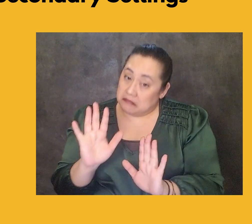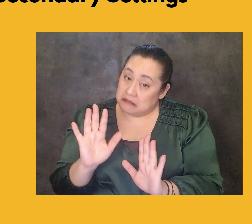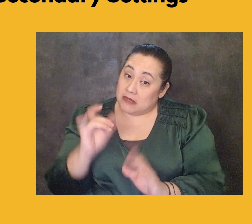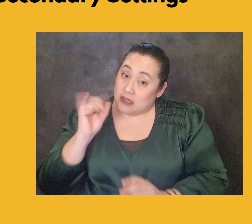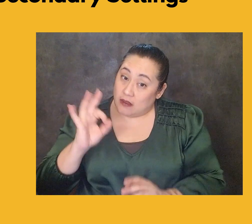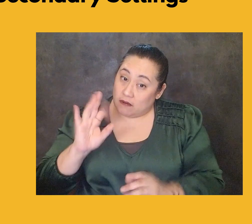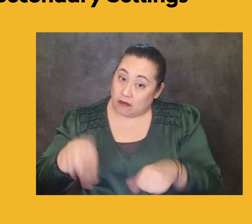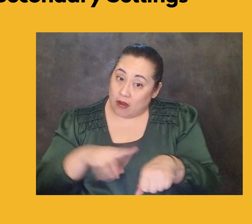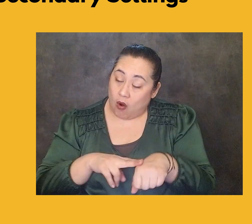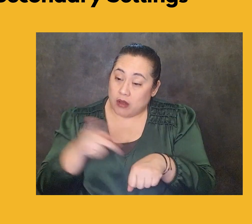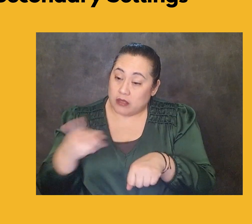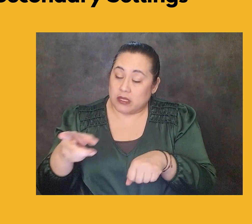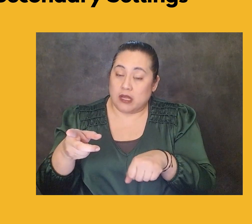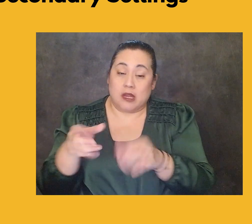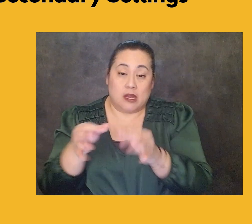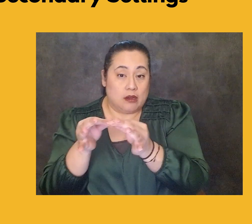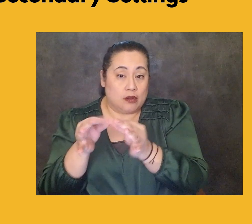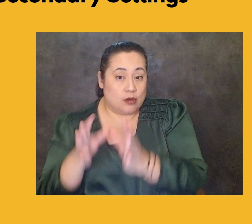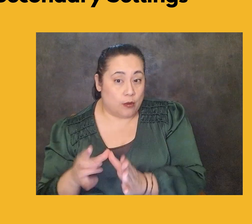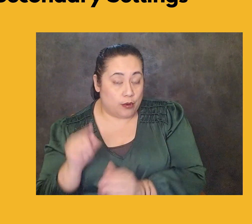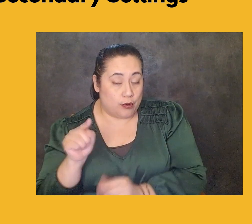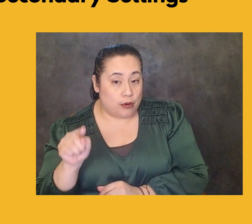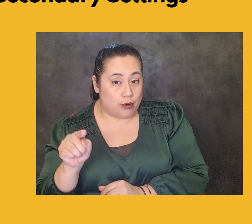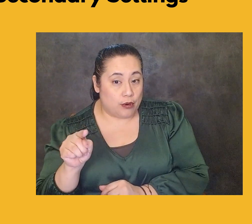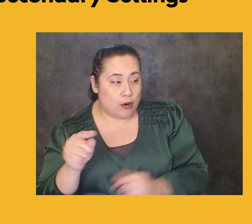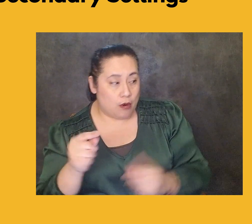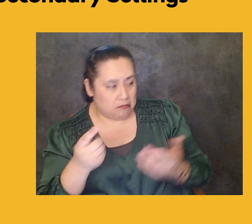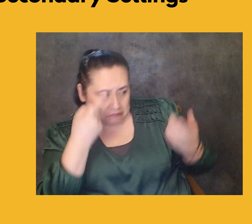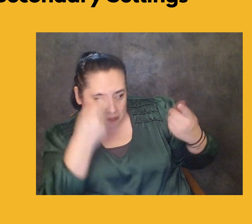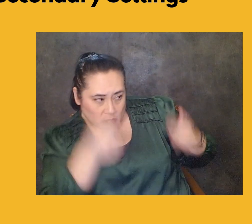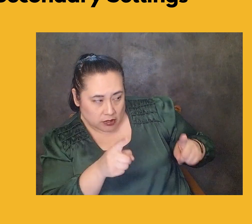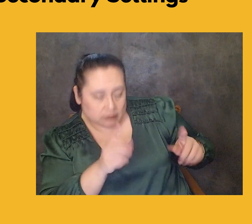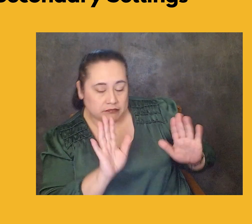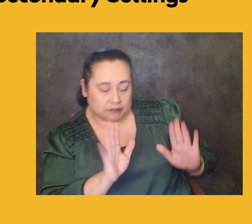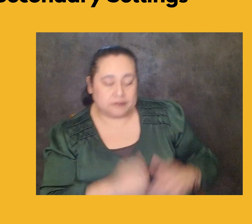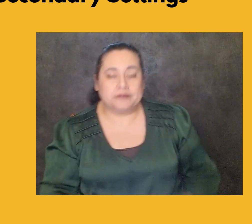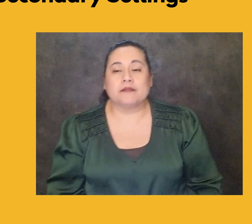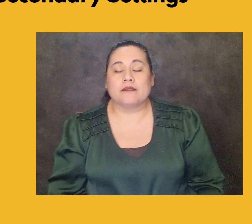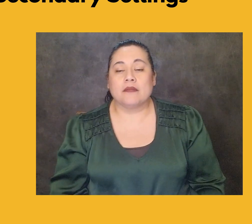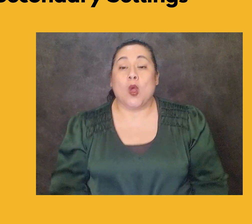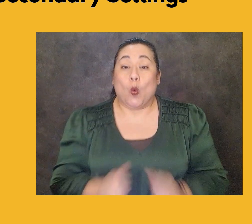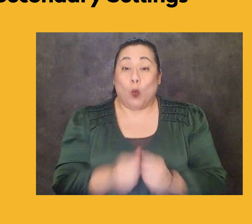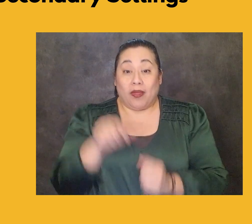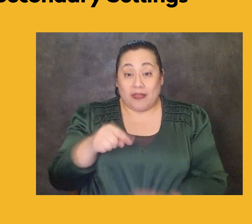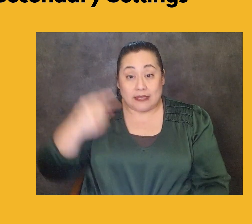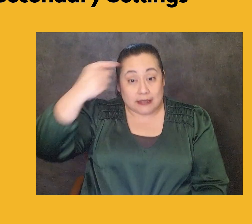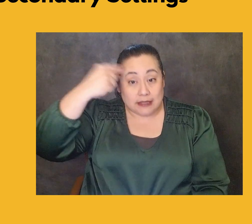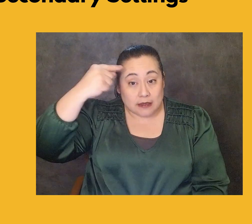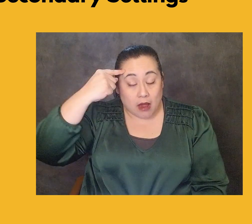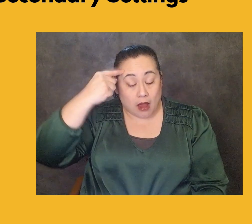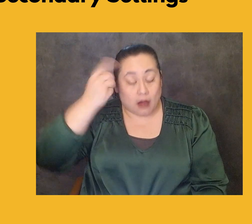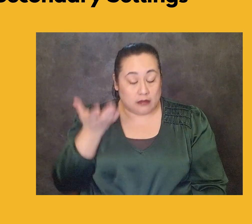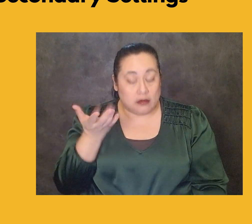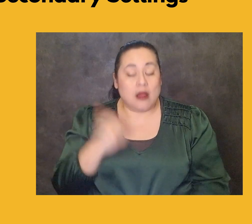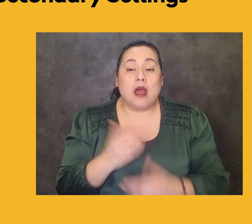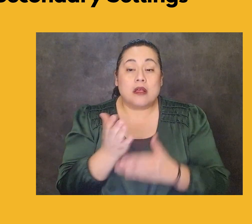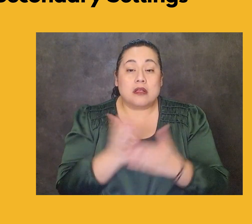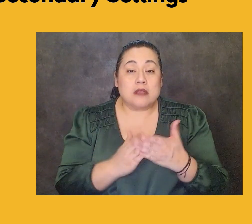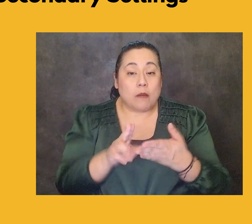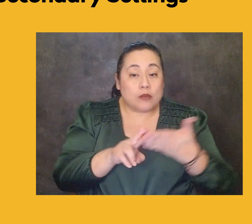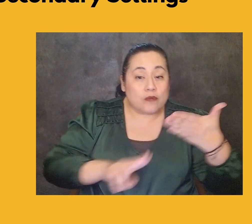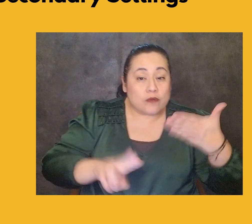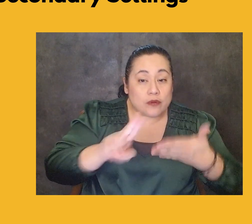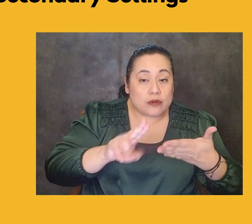when, of course, that interpreter agrees. So with this in mind, some universities